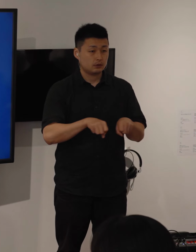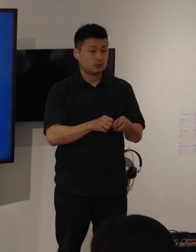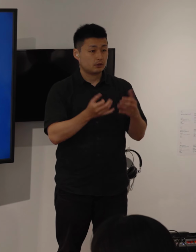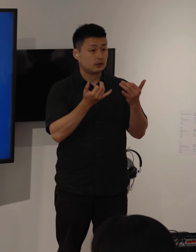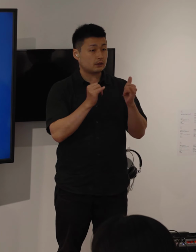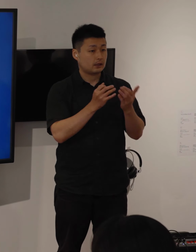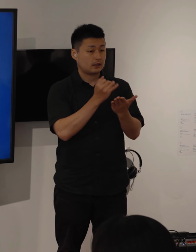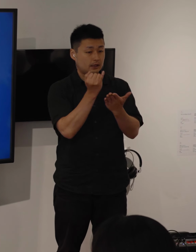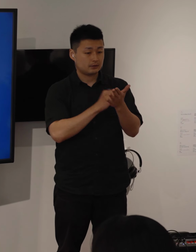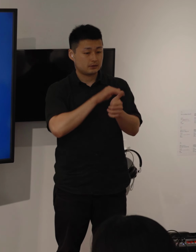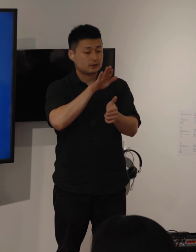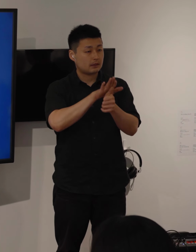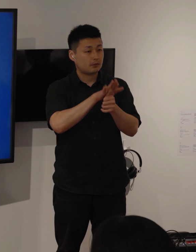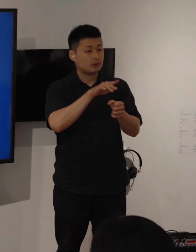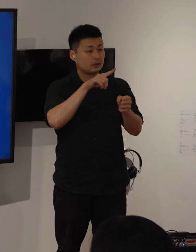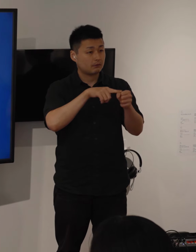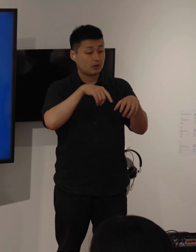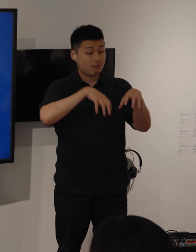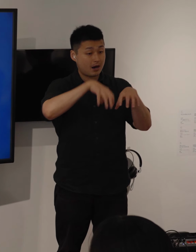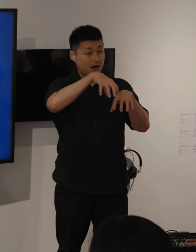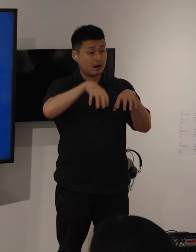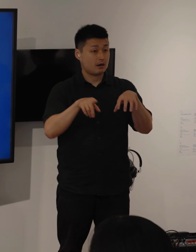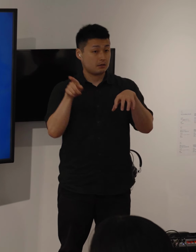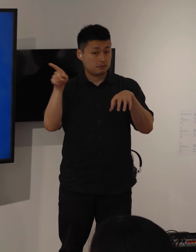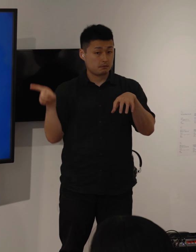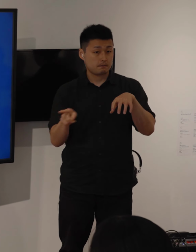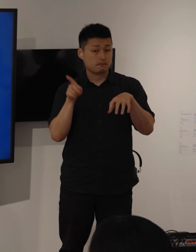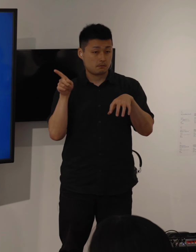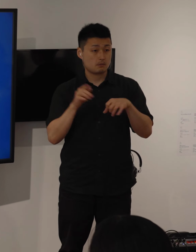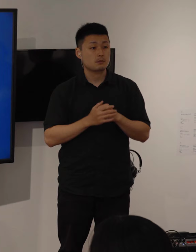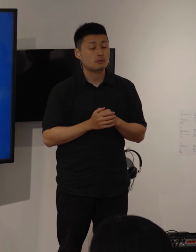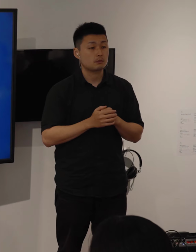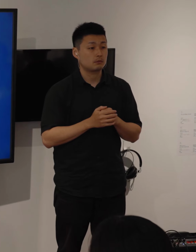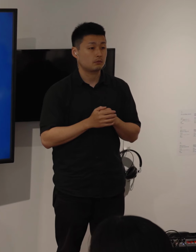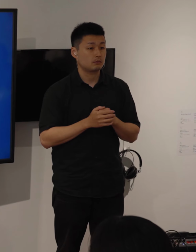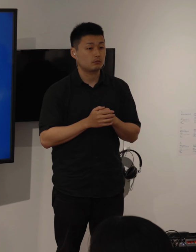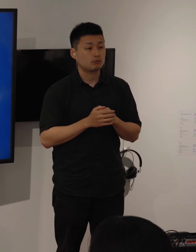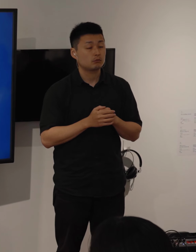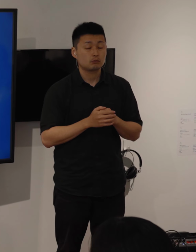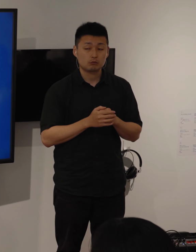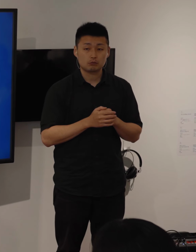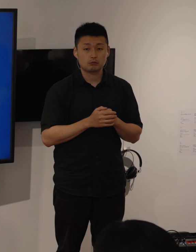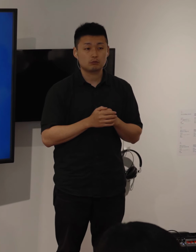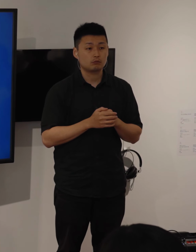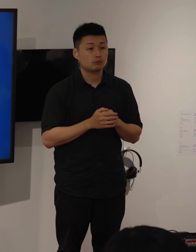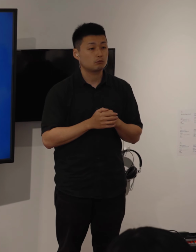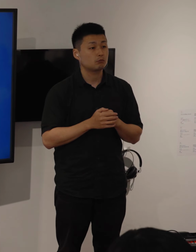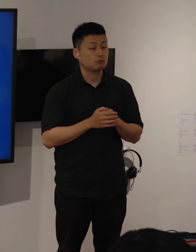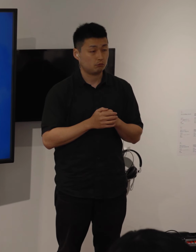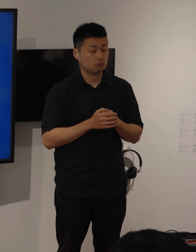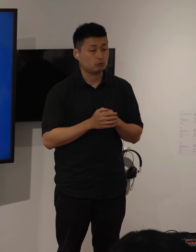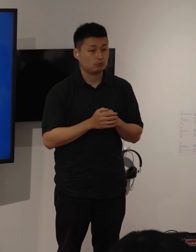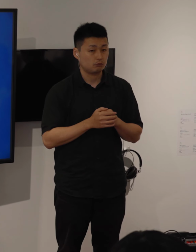Atelier Grapefruit, which is a small studio in Tokyo that supports disabled artists. And these are the 4 studios